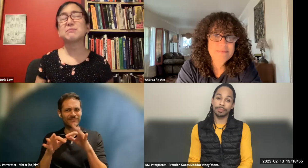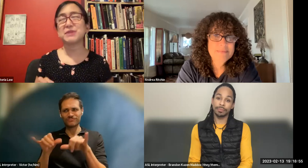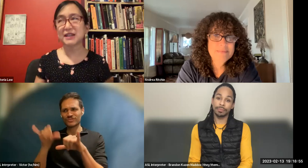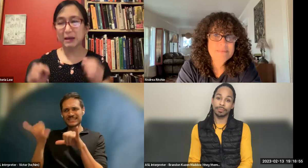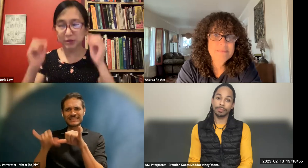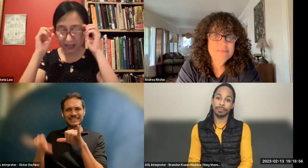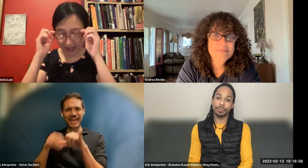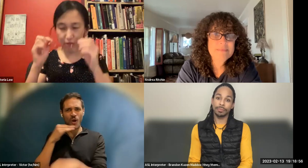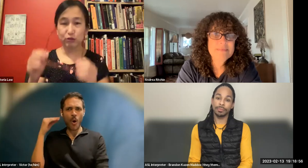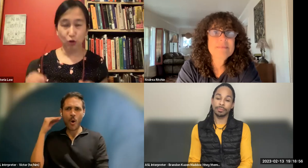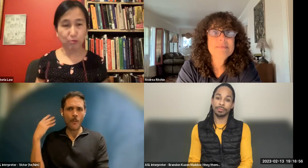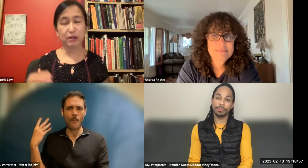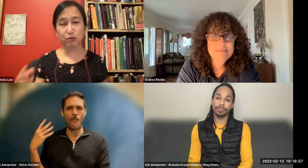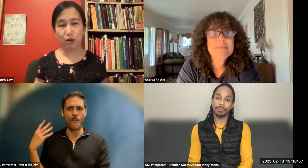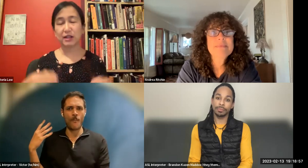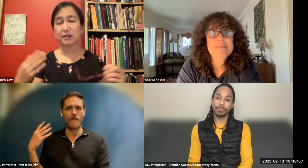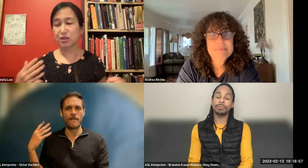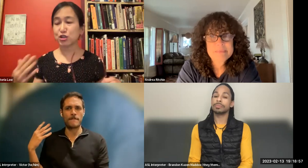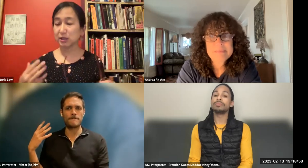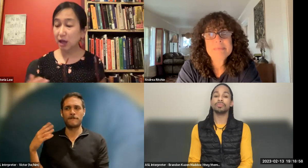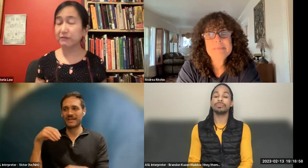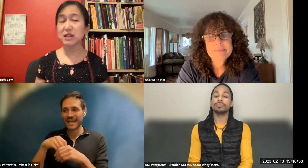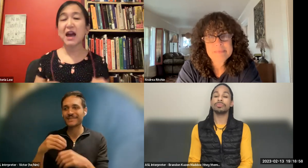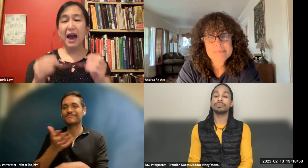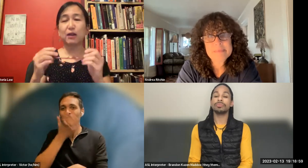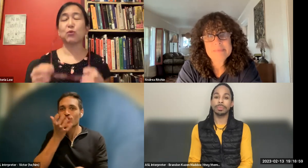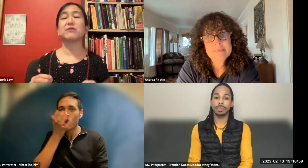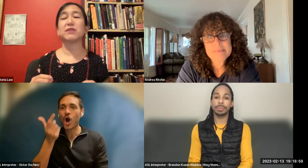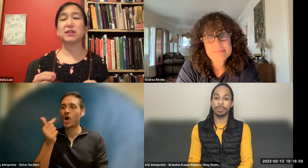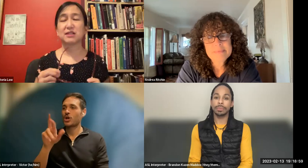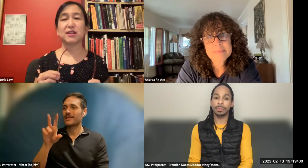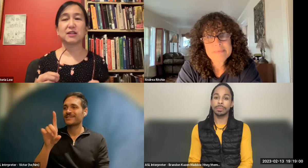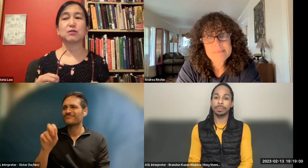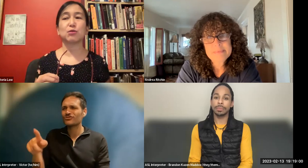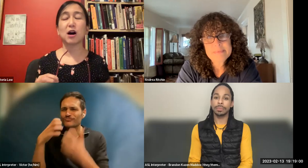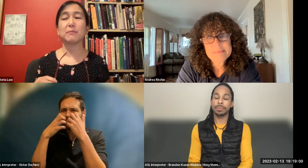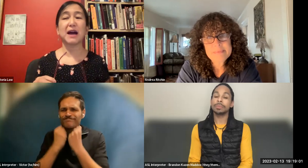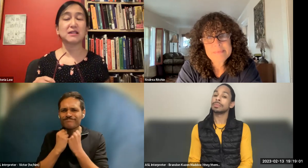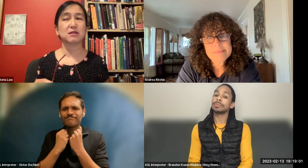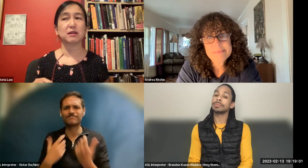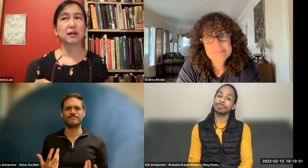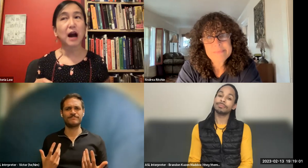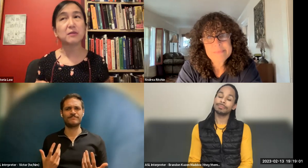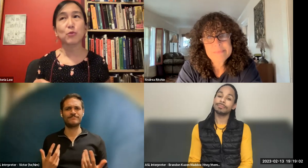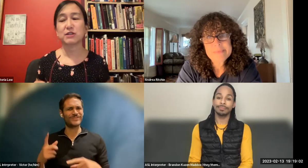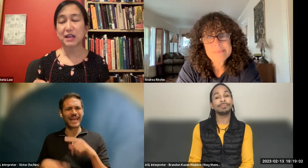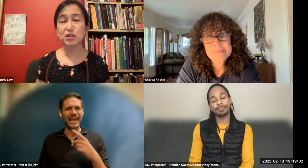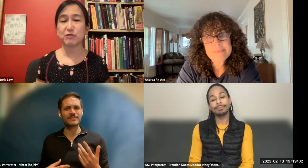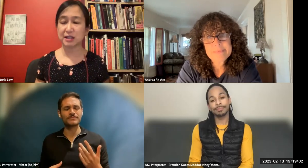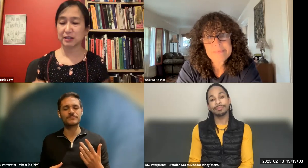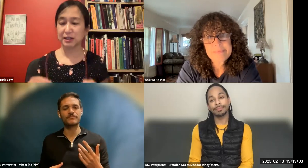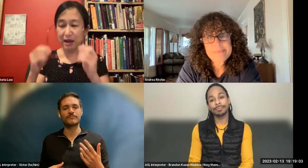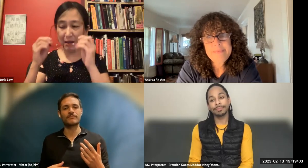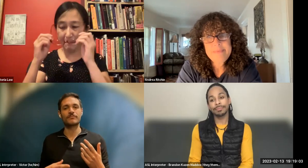rather than being able to stay in her home and her garden that she loved. And one of the things I think has gotten more